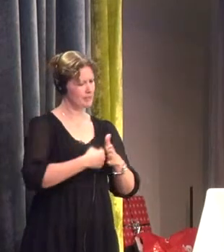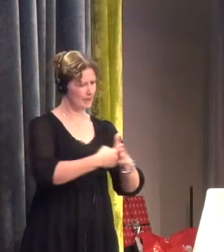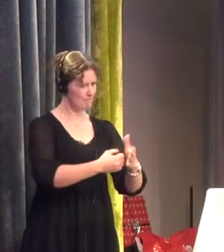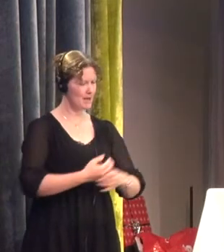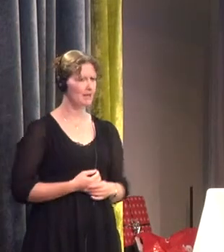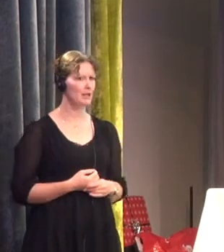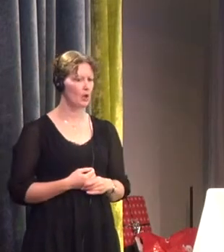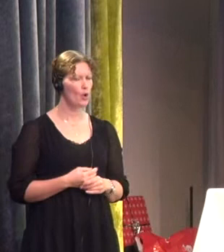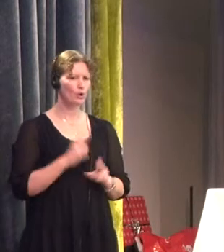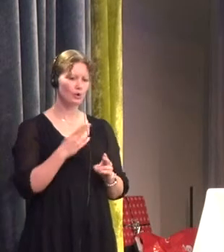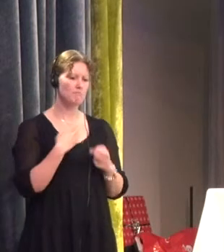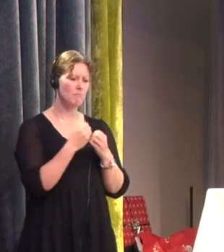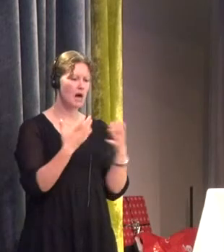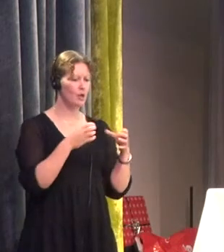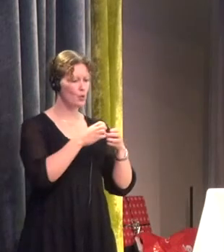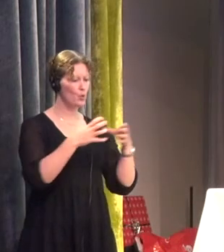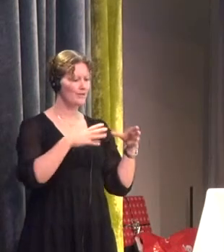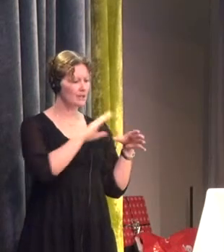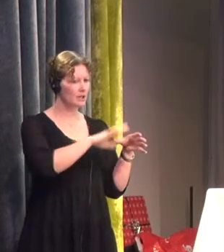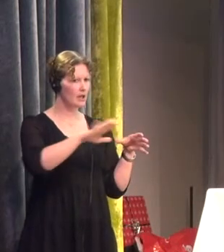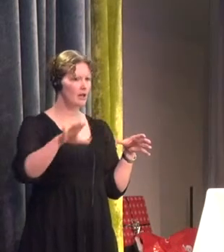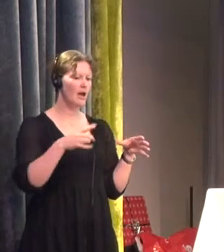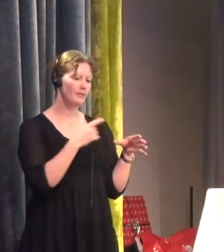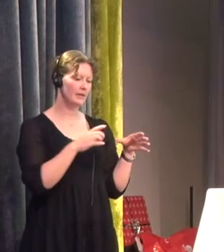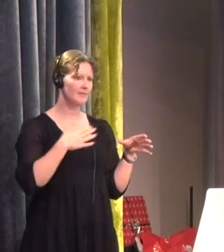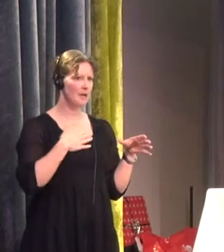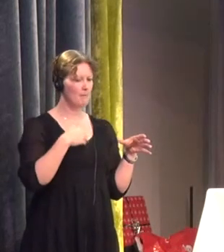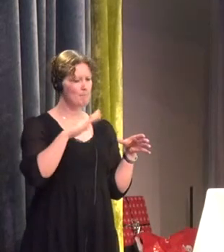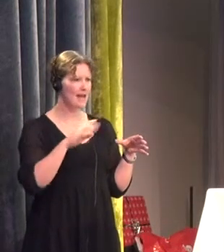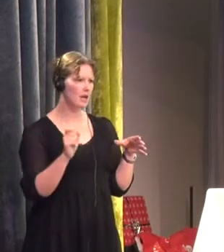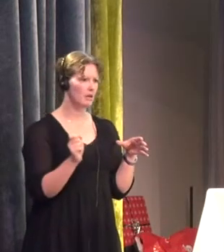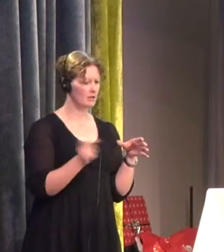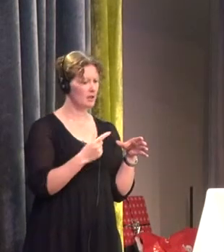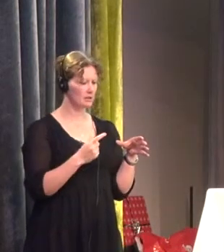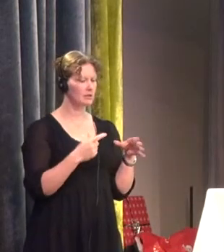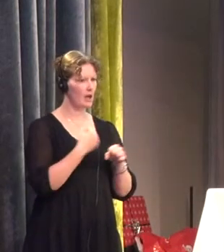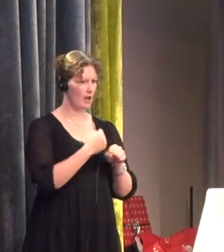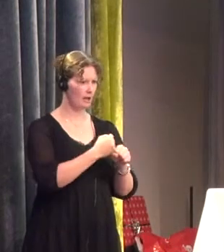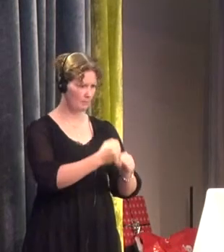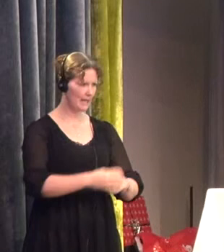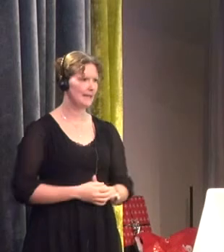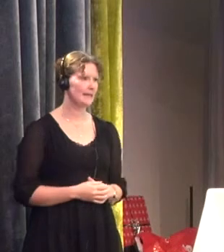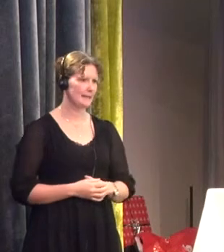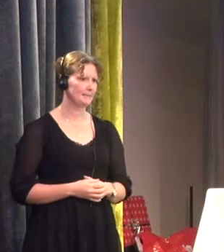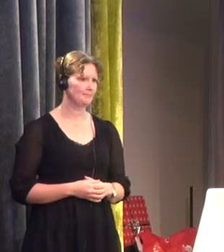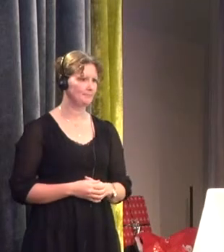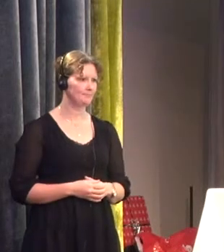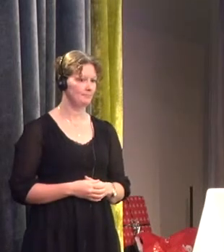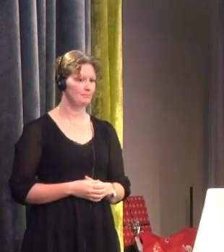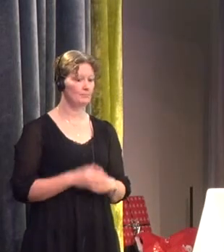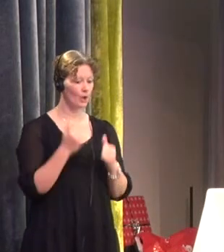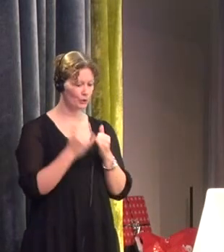for a development-based treaty. In the end, it was considered sensible and thoughtful and logical to have a holistic